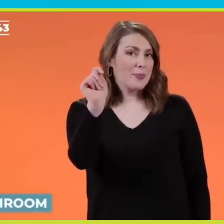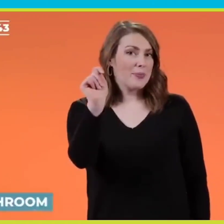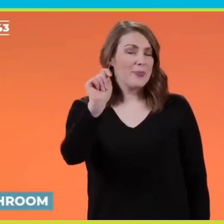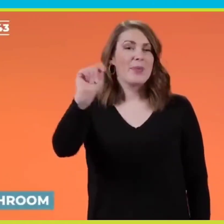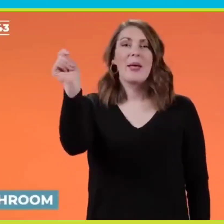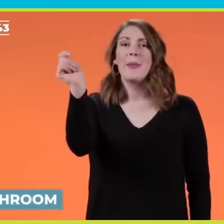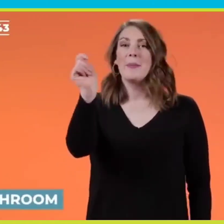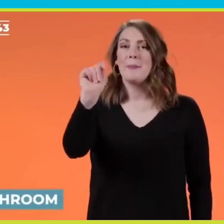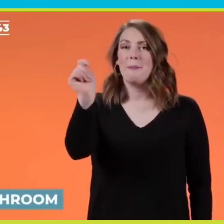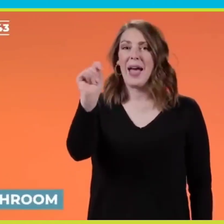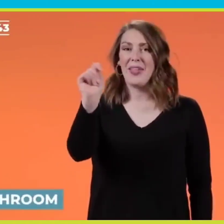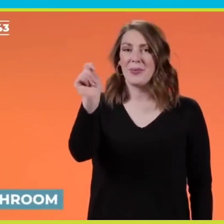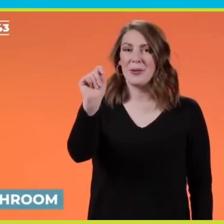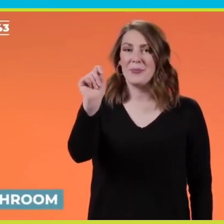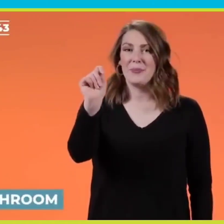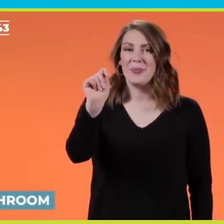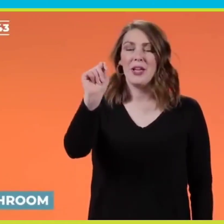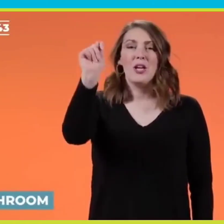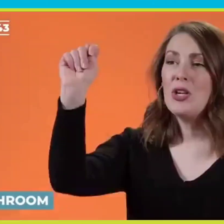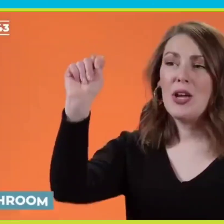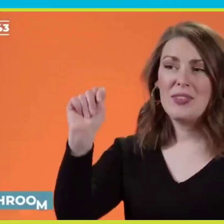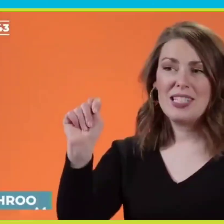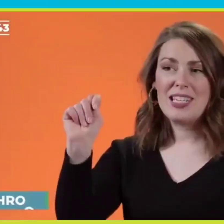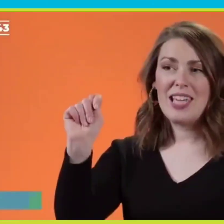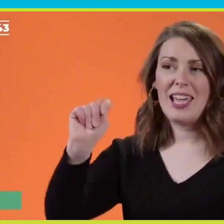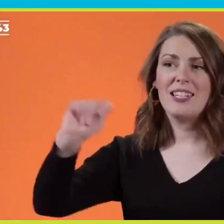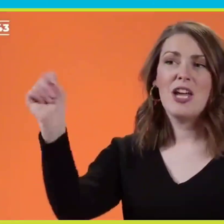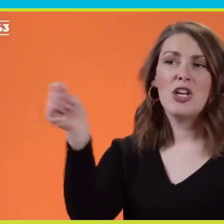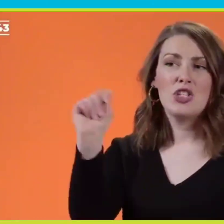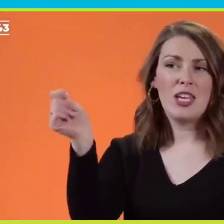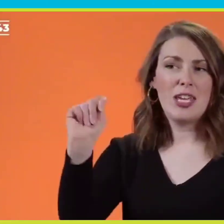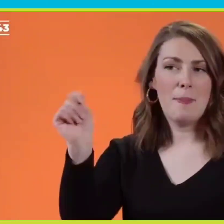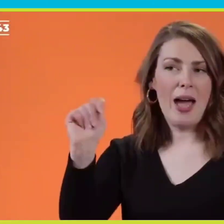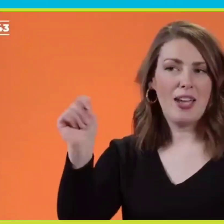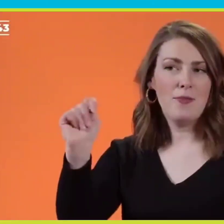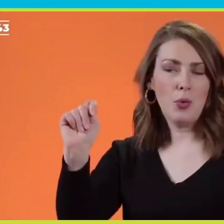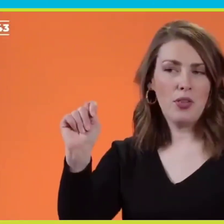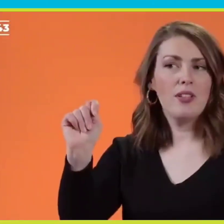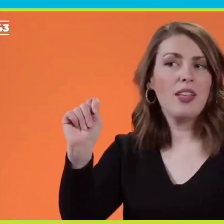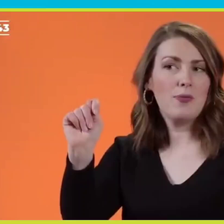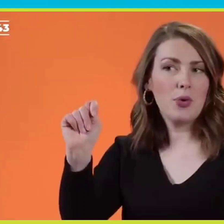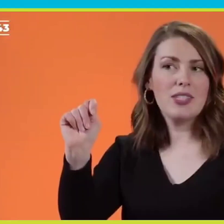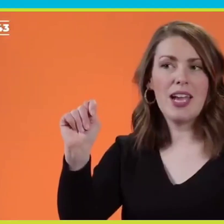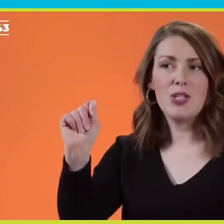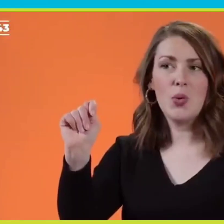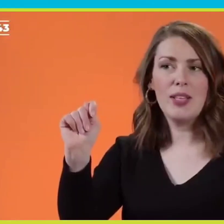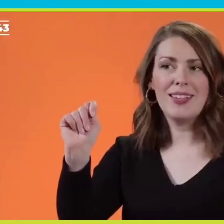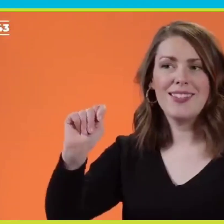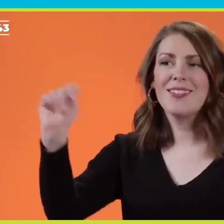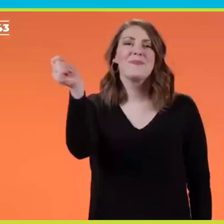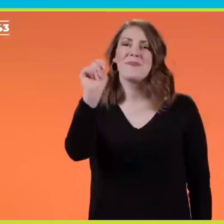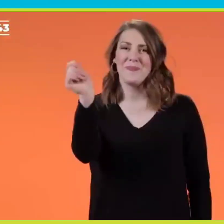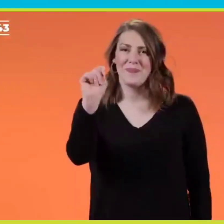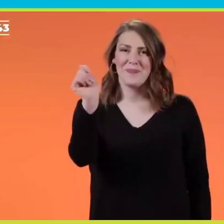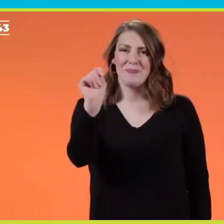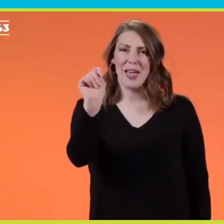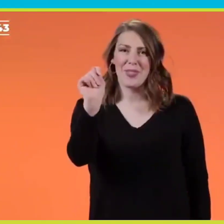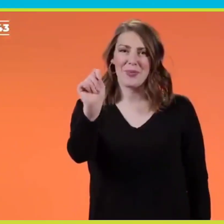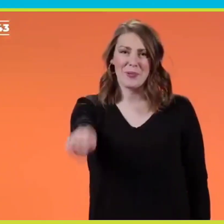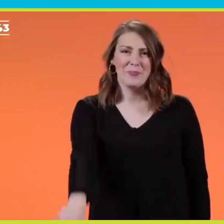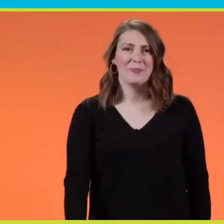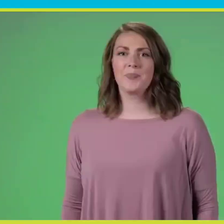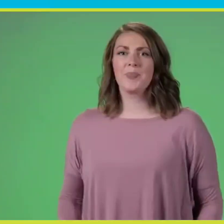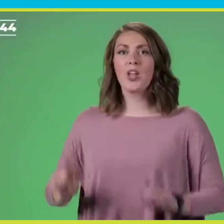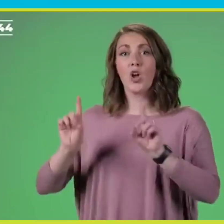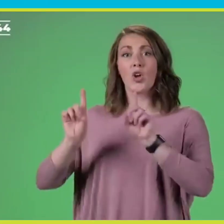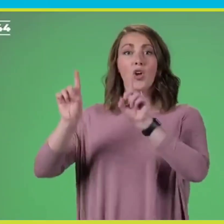Bathroom. Bathroom. You have a T hand shaking it back and forth like for the sign toilet.